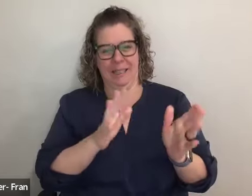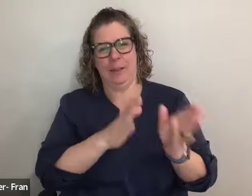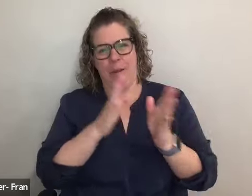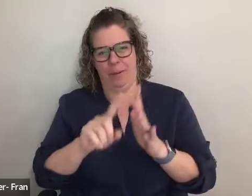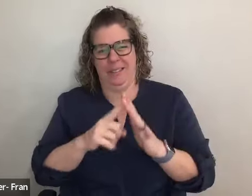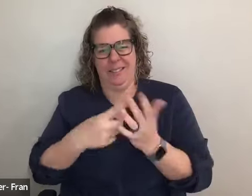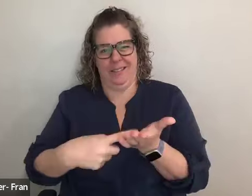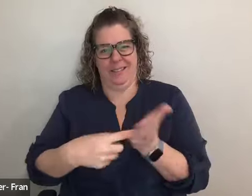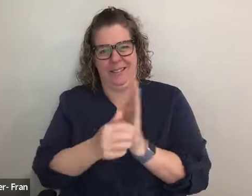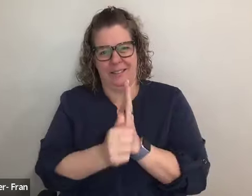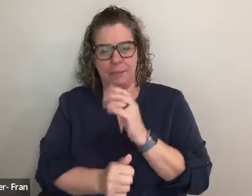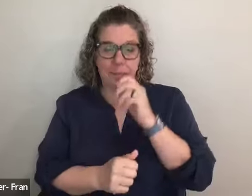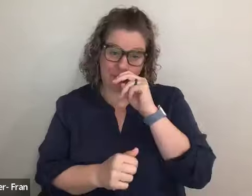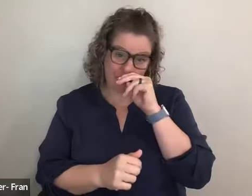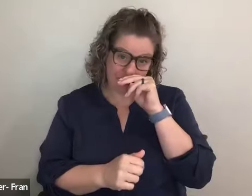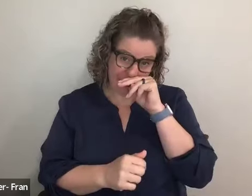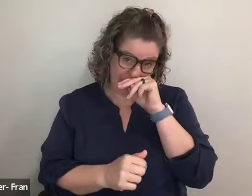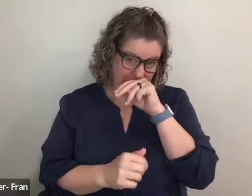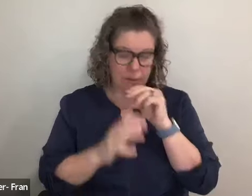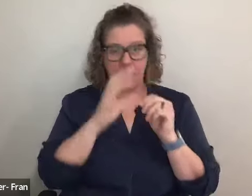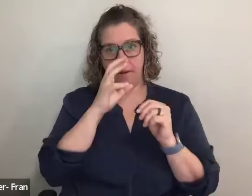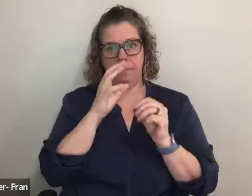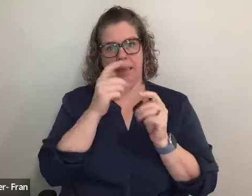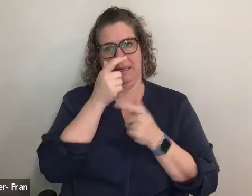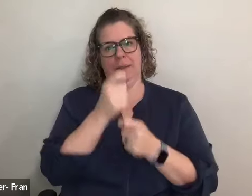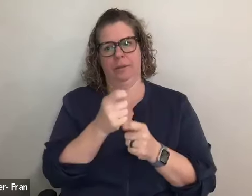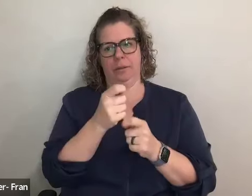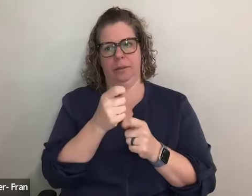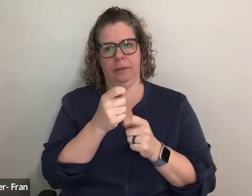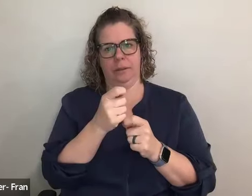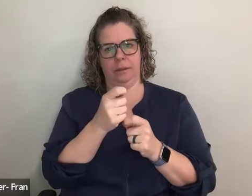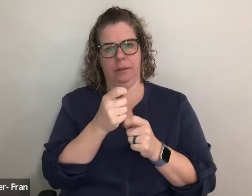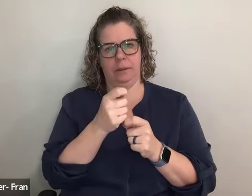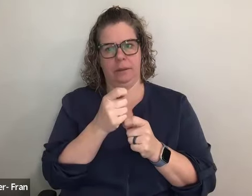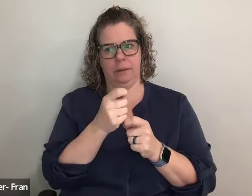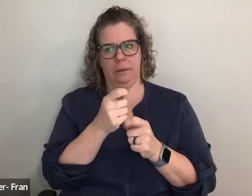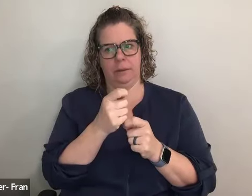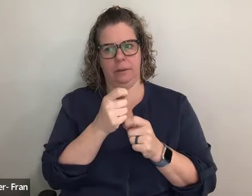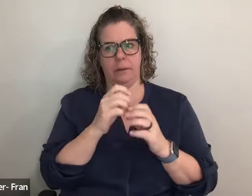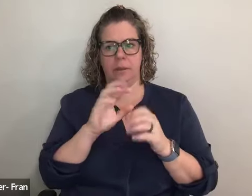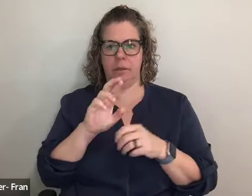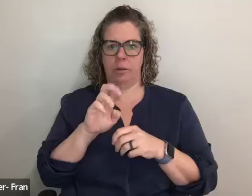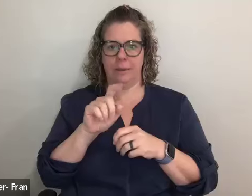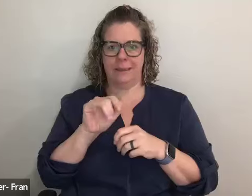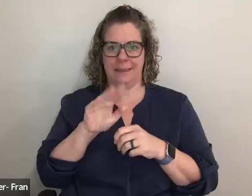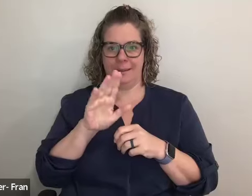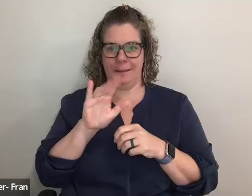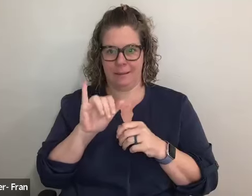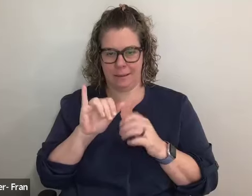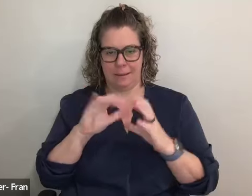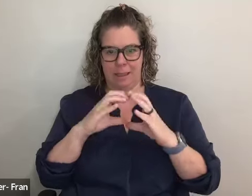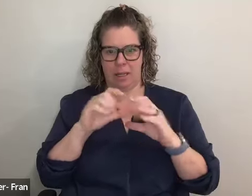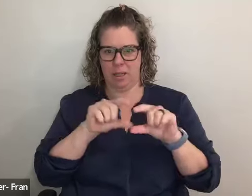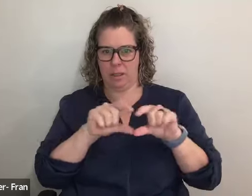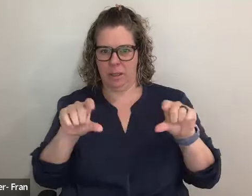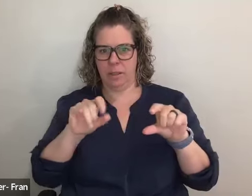really fascinating component, if we have layers of information, so we've got a resiliency zone, we've got that we